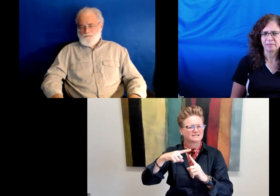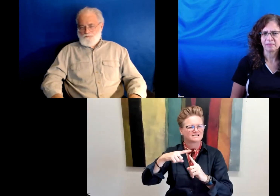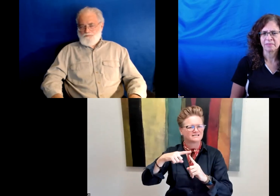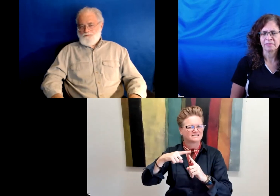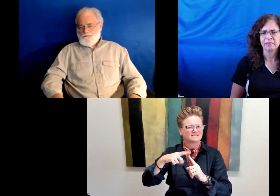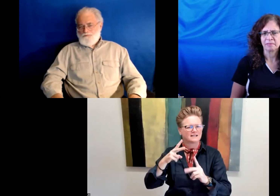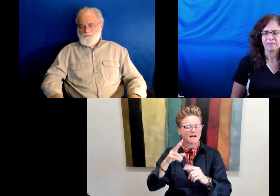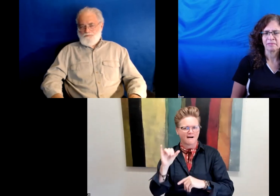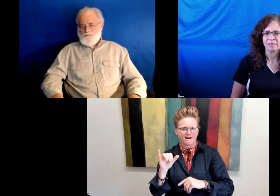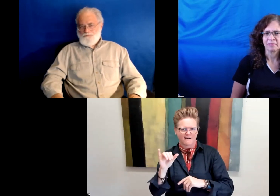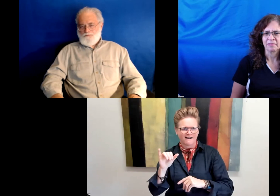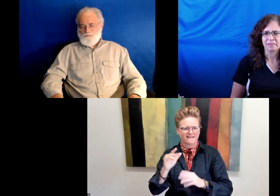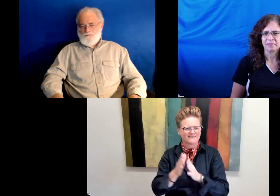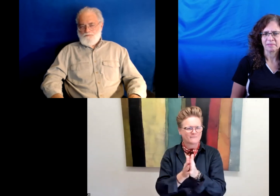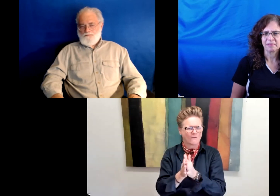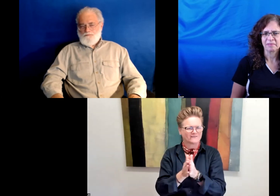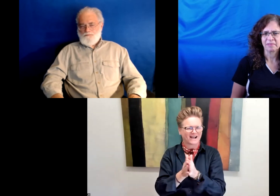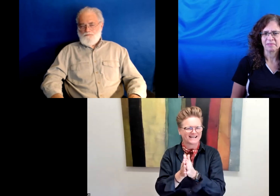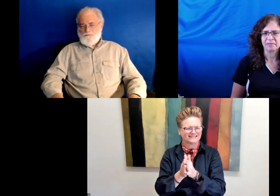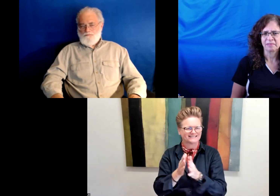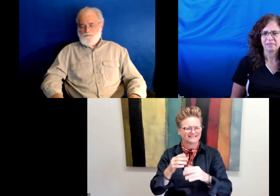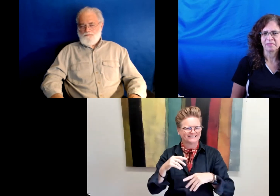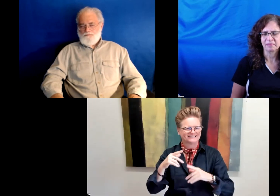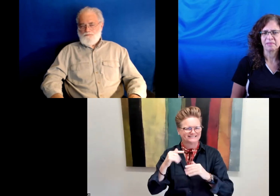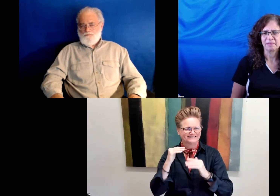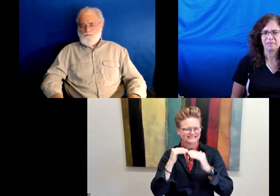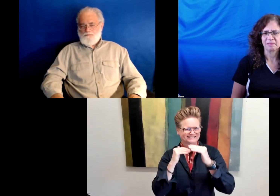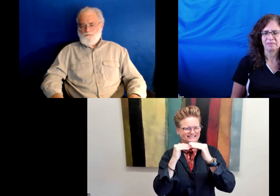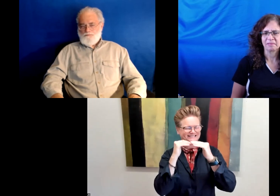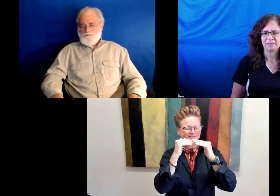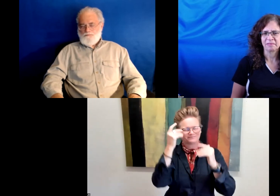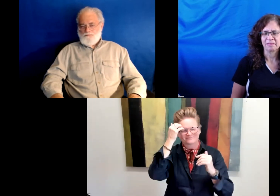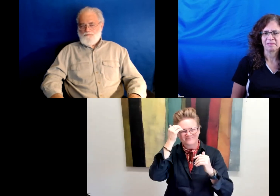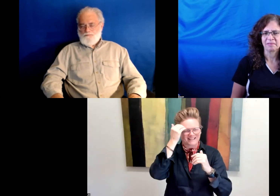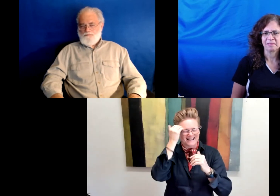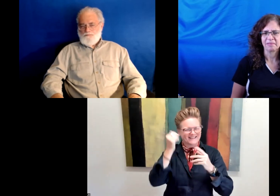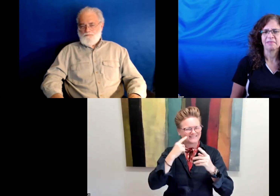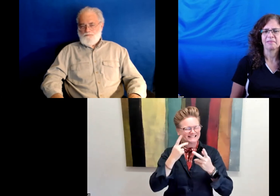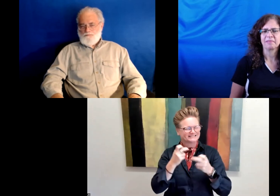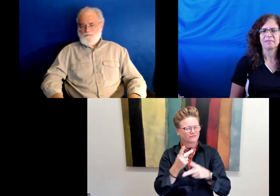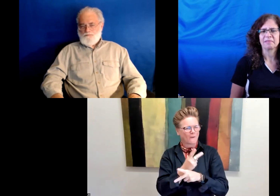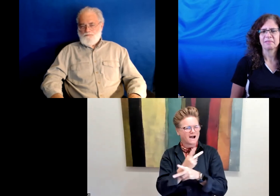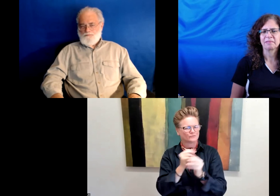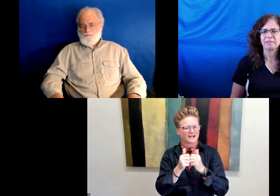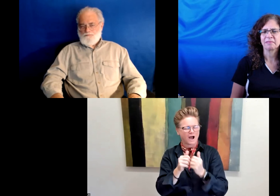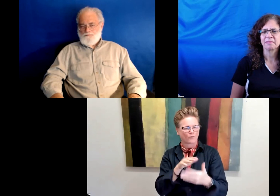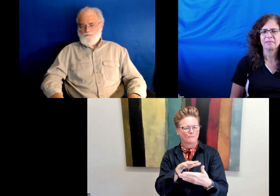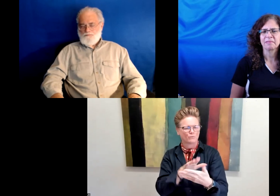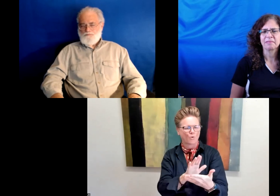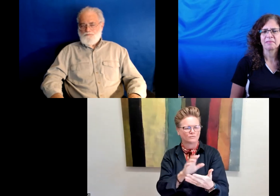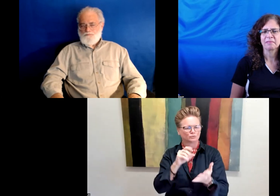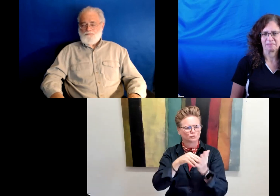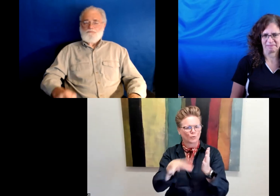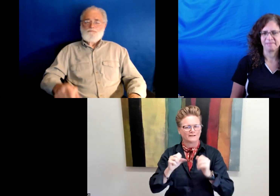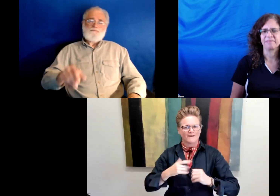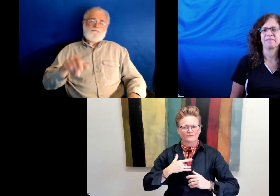failed. Maybe it needs to be points to be more motivating, trying to get higher points,